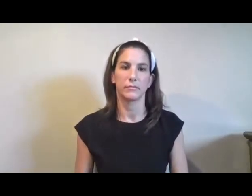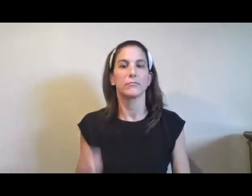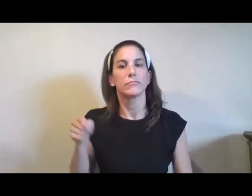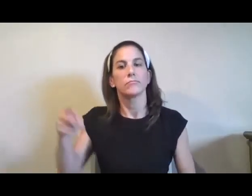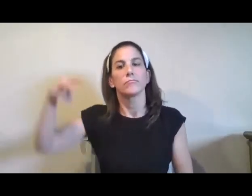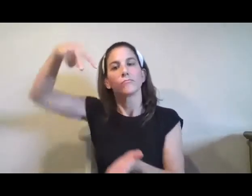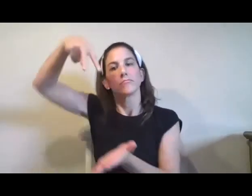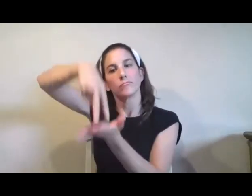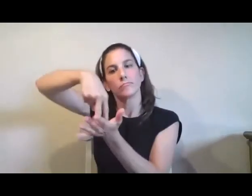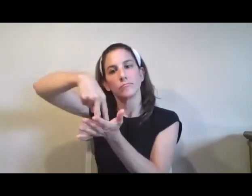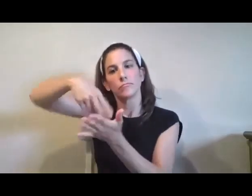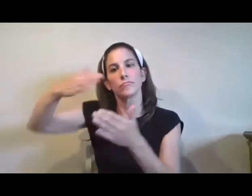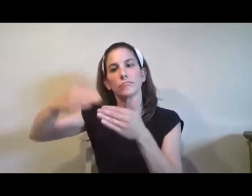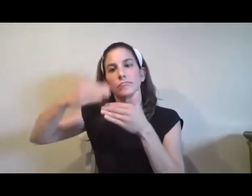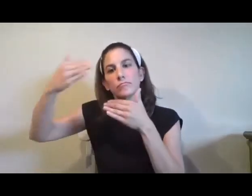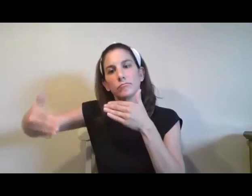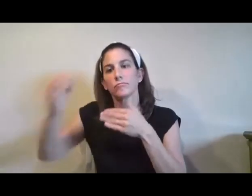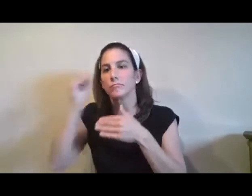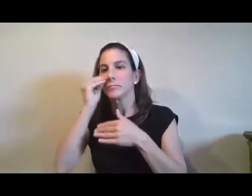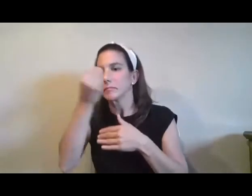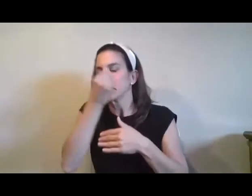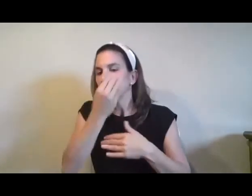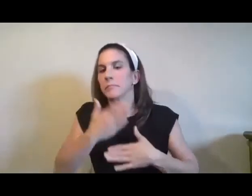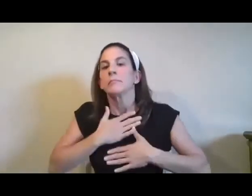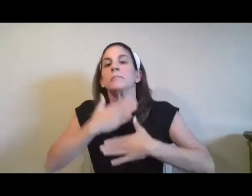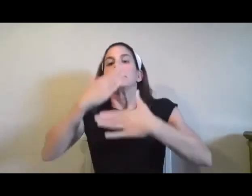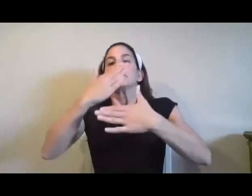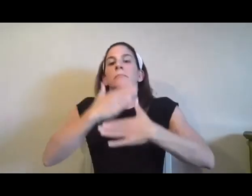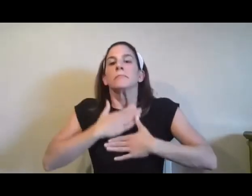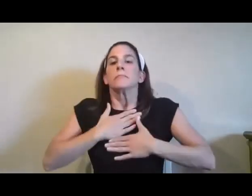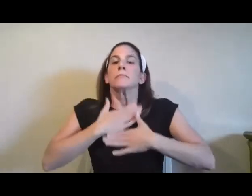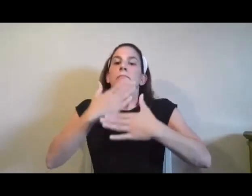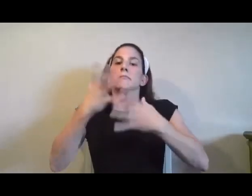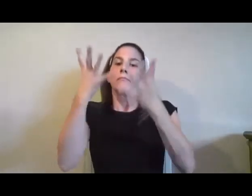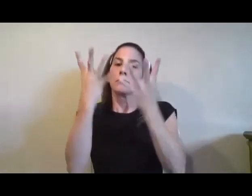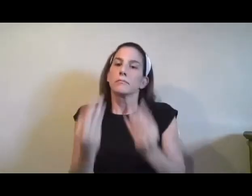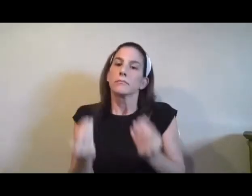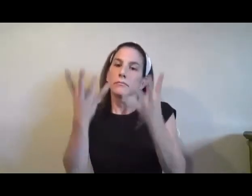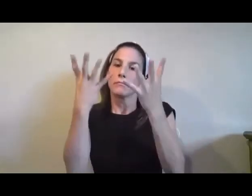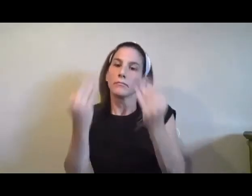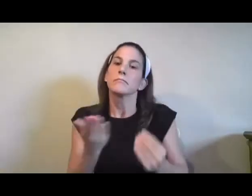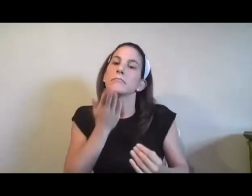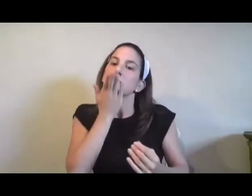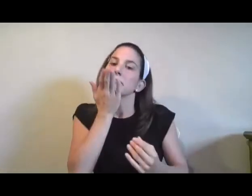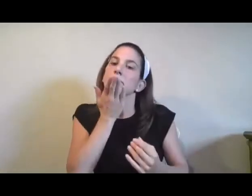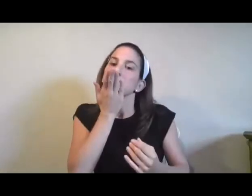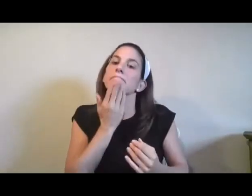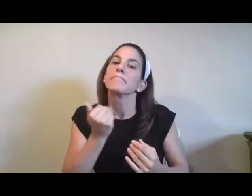She stood by her blooms and breathed in their soft, sweet smell.